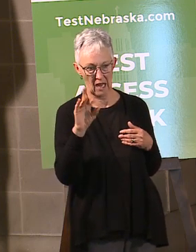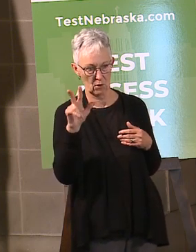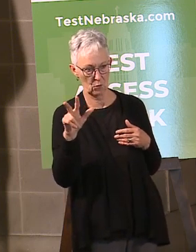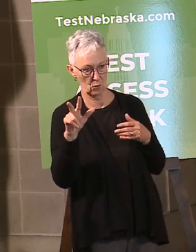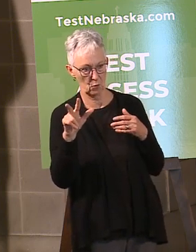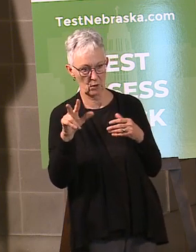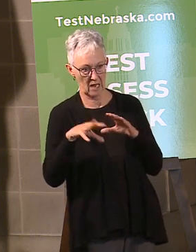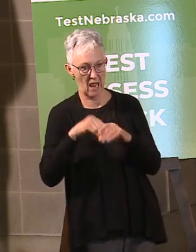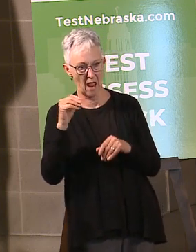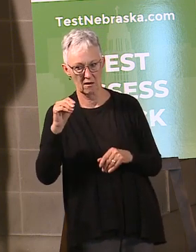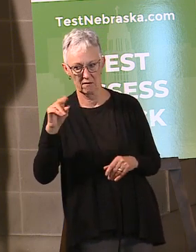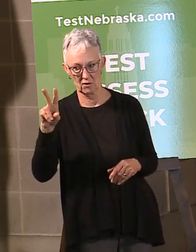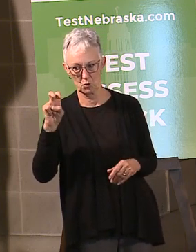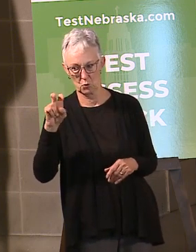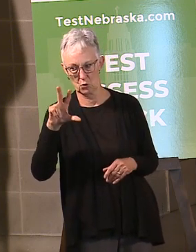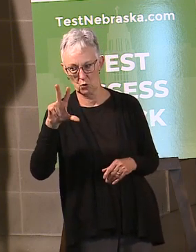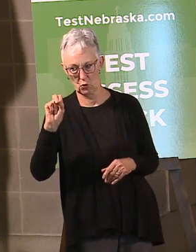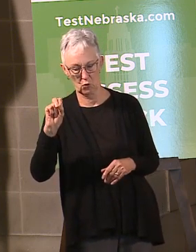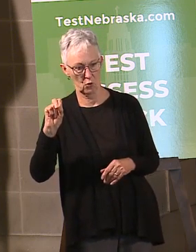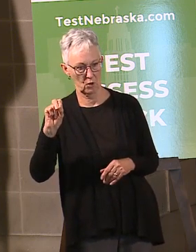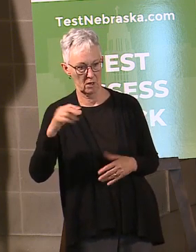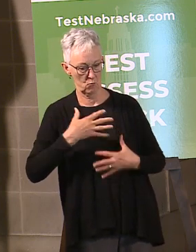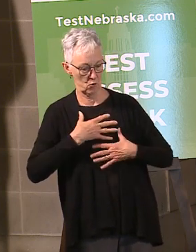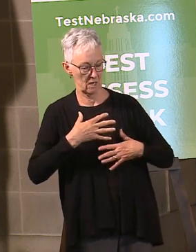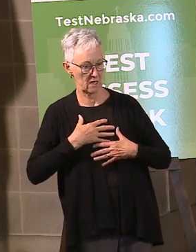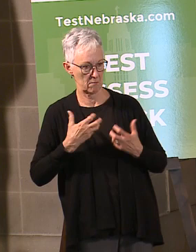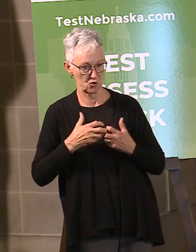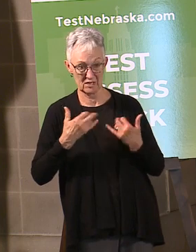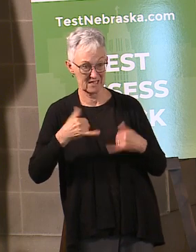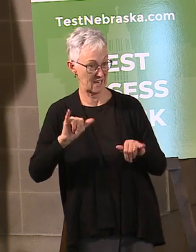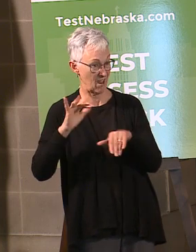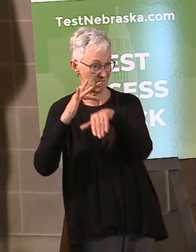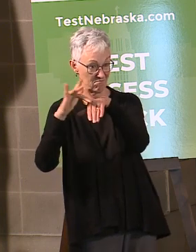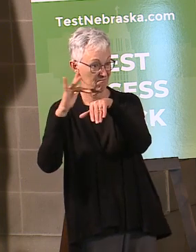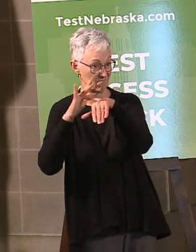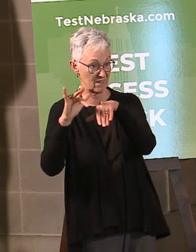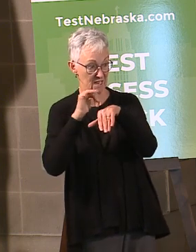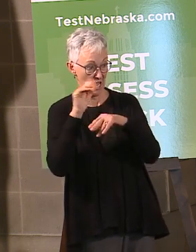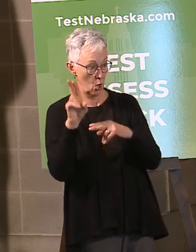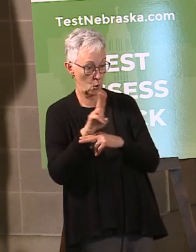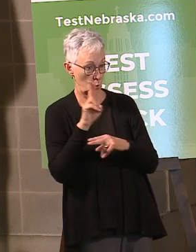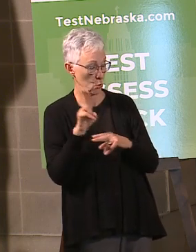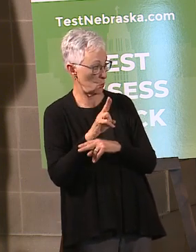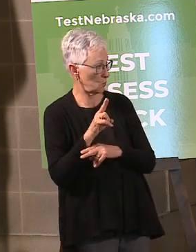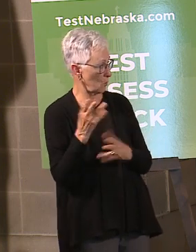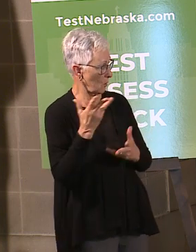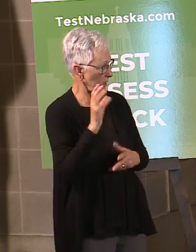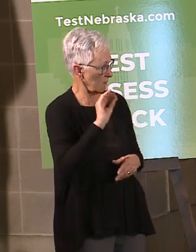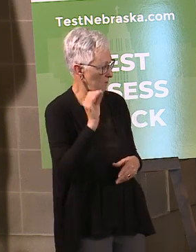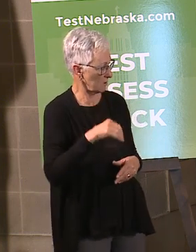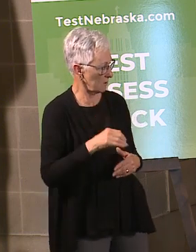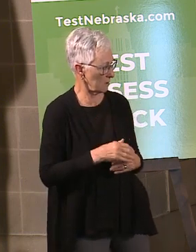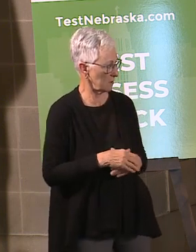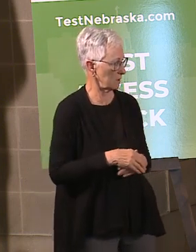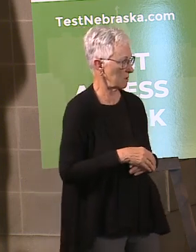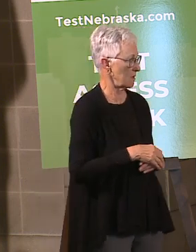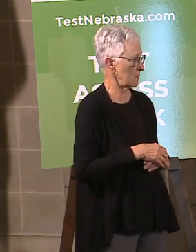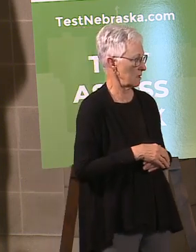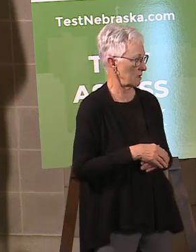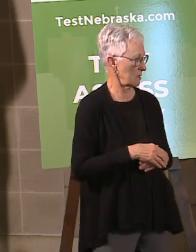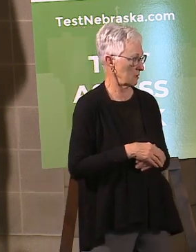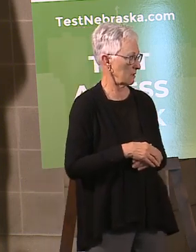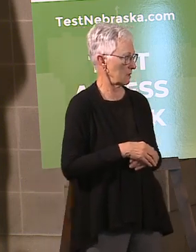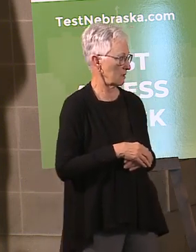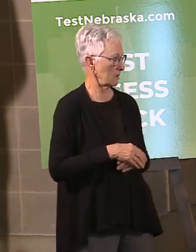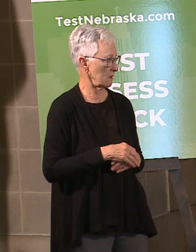230 ventilators available in Lincoln Lancaster. Douglas County's approaching. What percentage is that? That is 60, no,